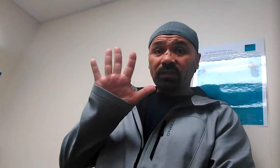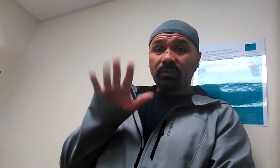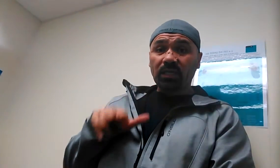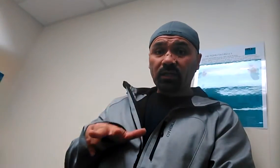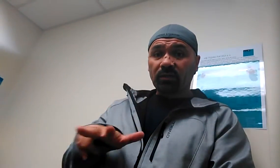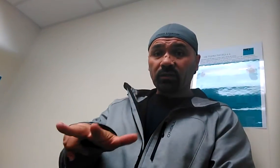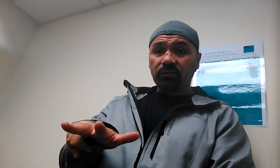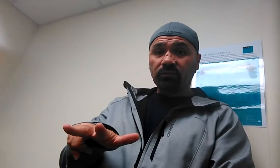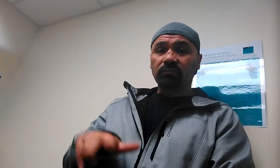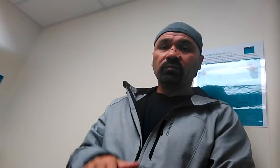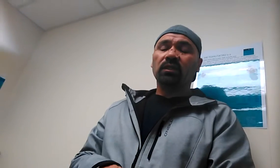rima rau.